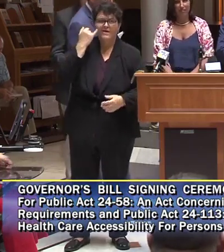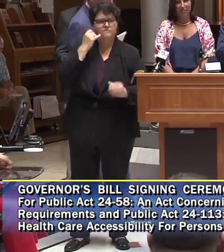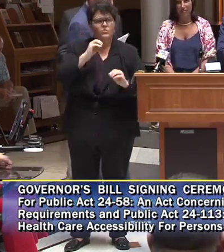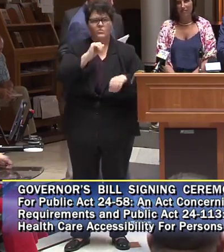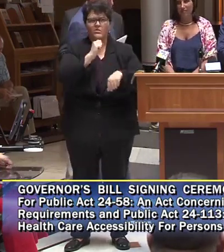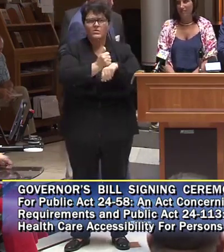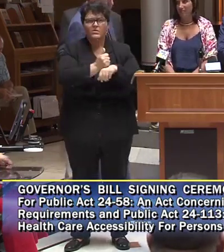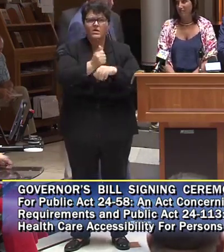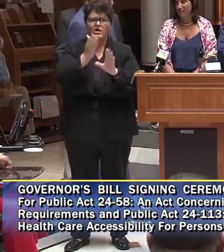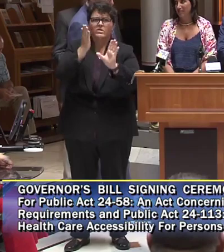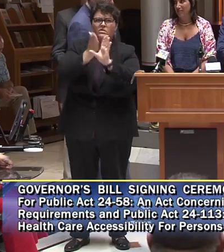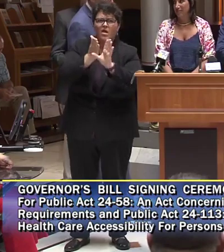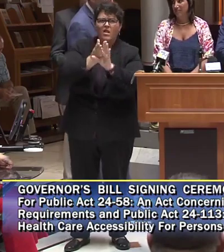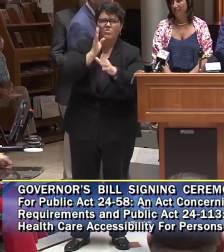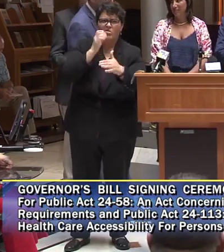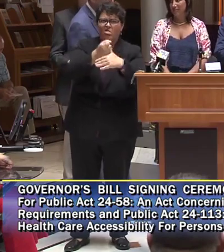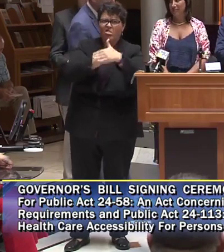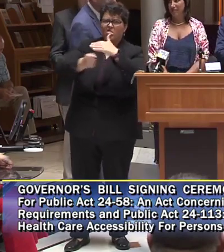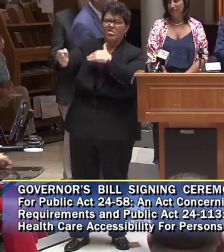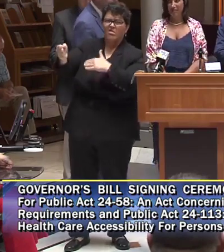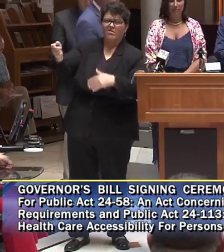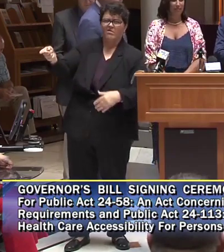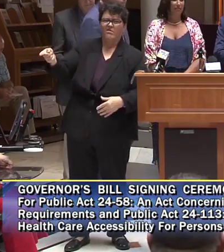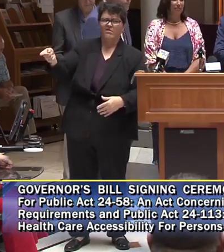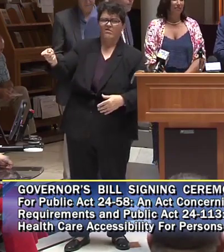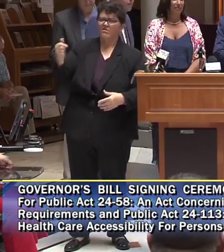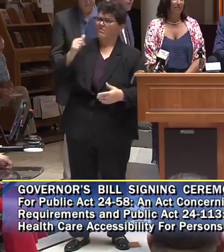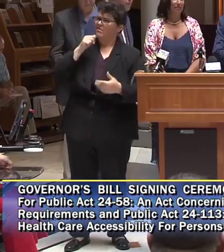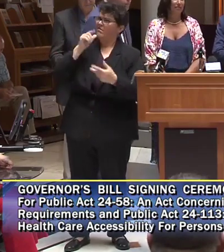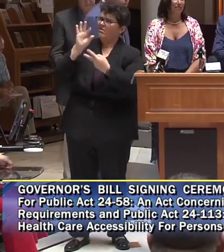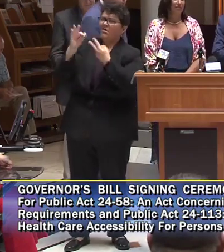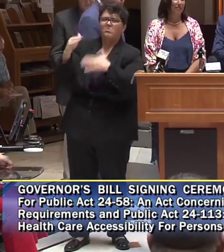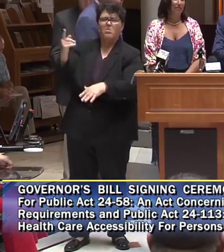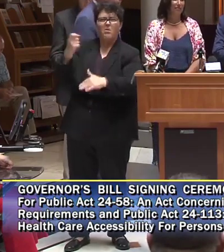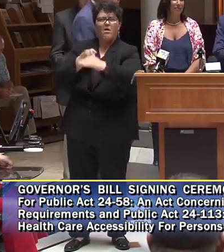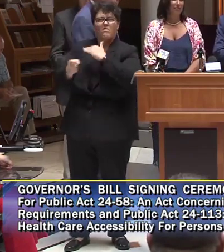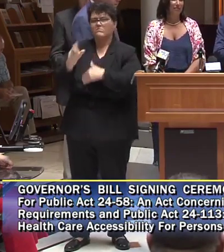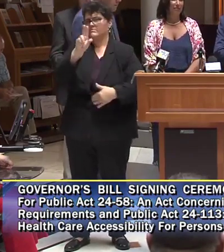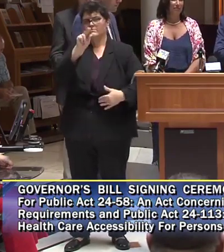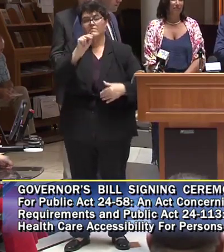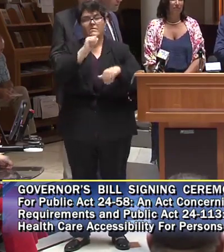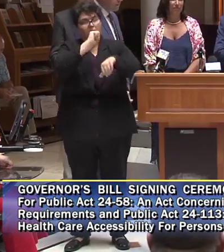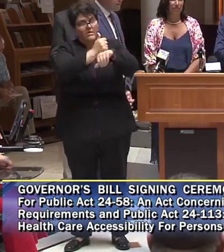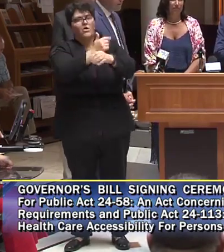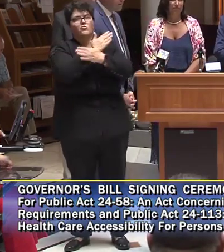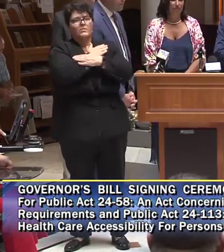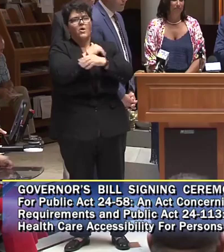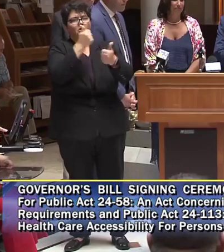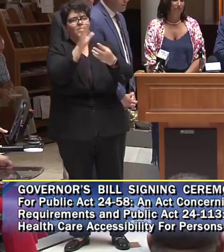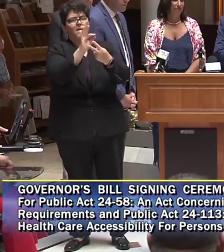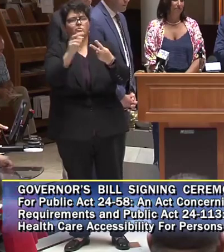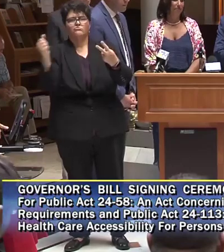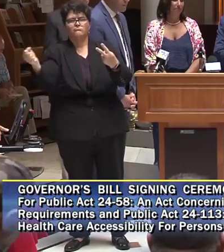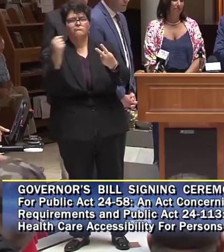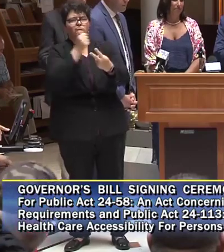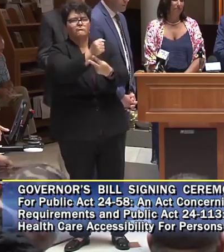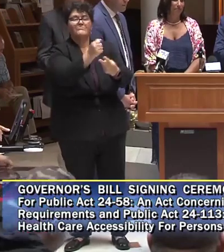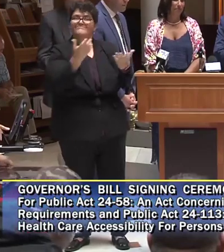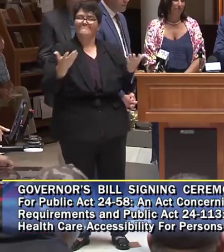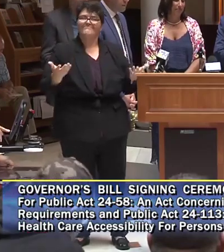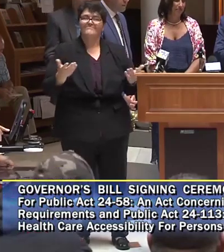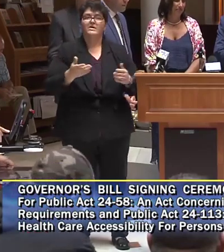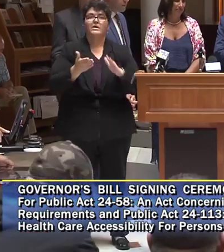And 2, preserving Connecticut's efficient and public management of Medicaid and improving its